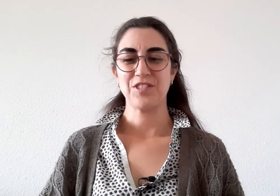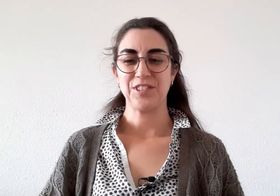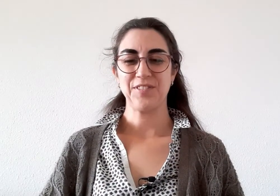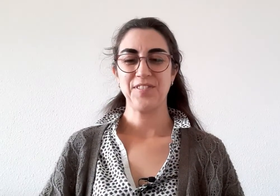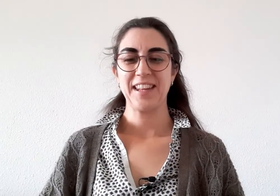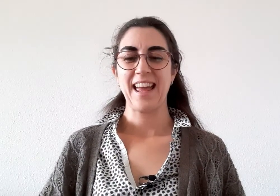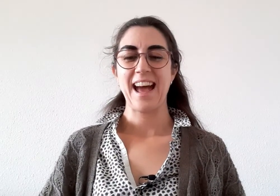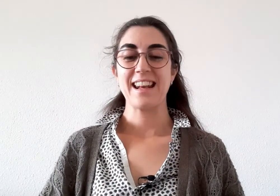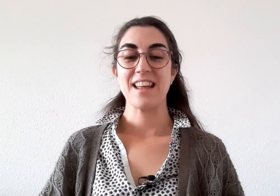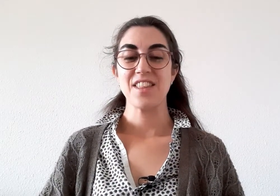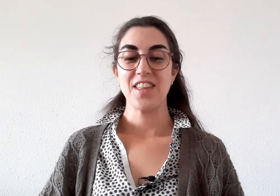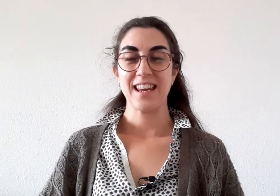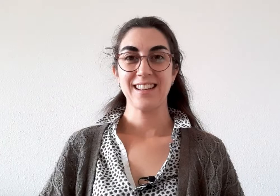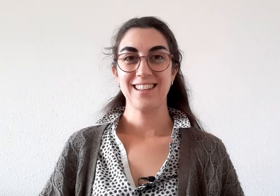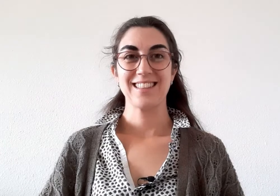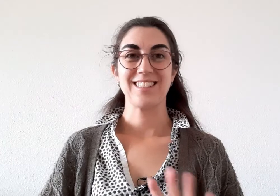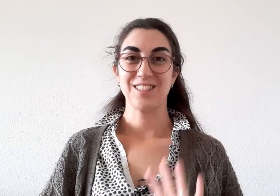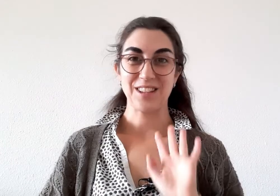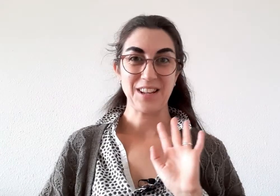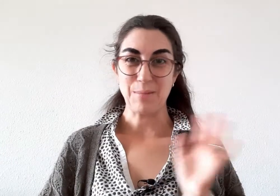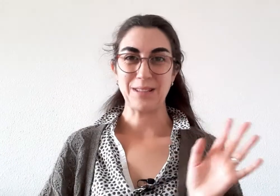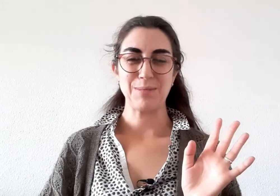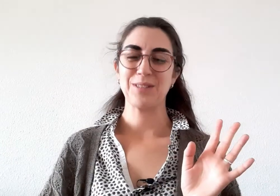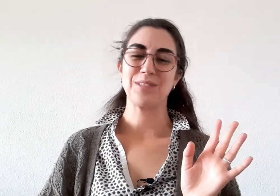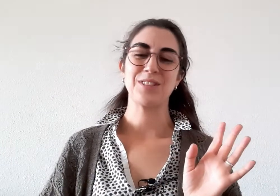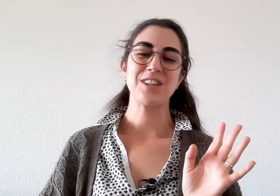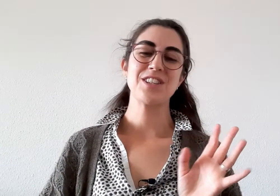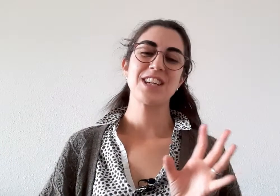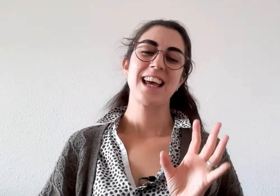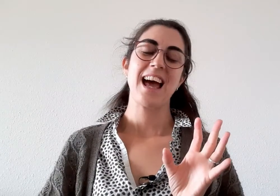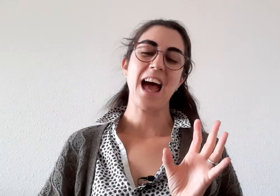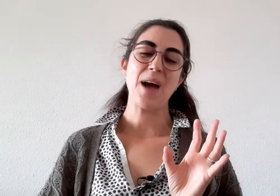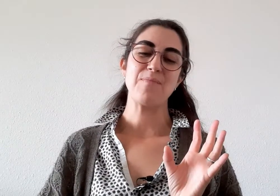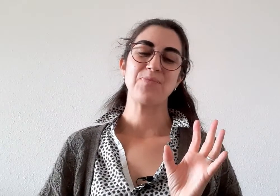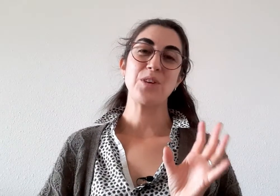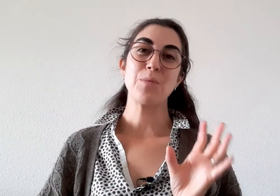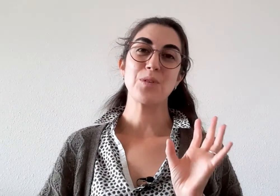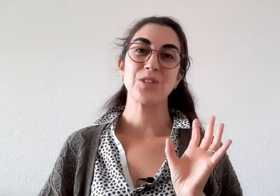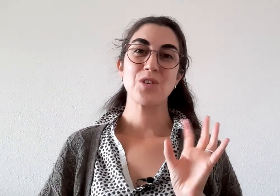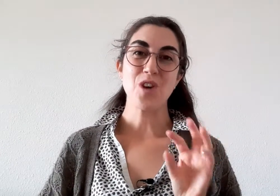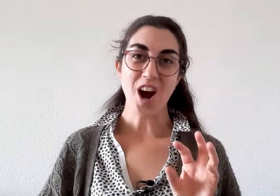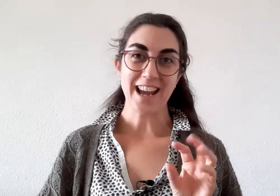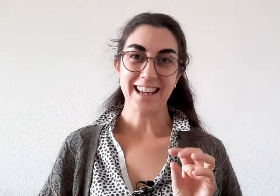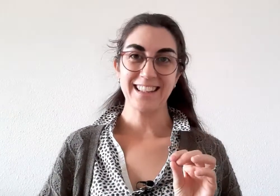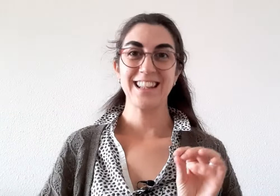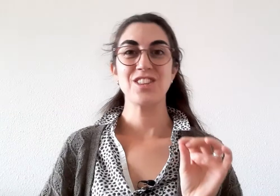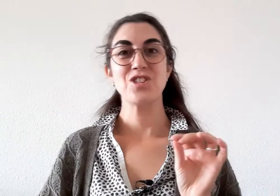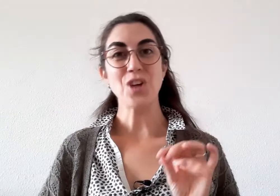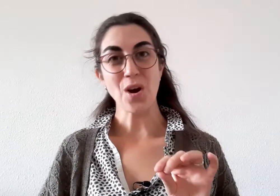beautiful. And another thing, this is an amazing piece of research, newborns cry in the tone